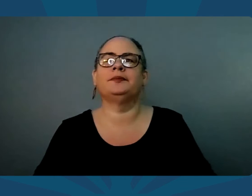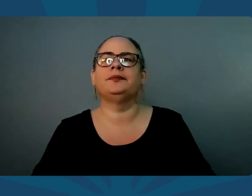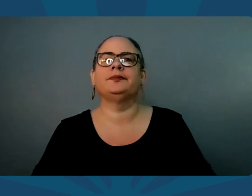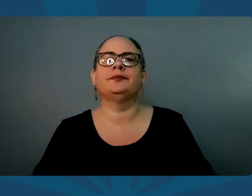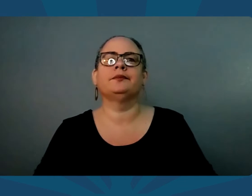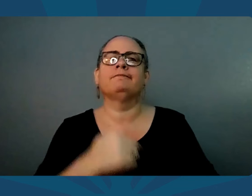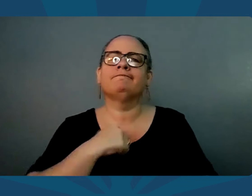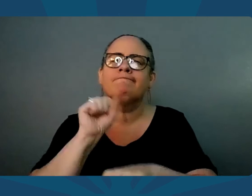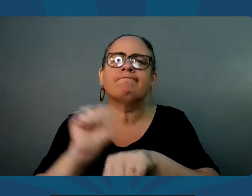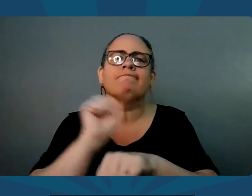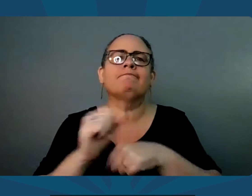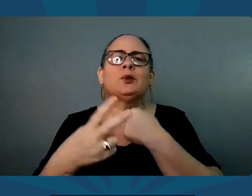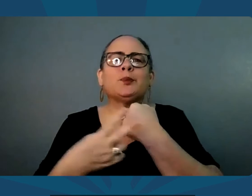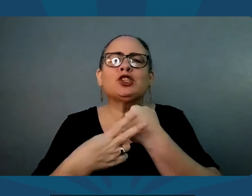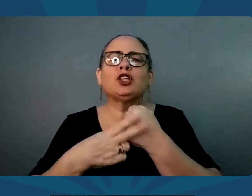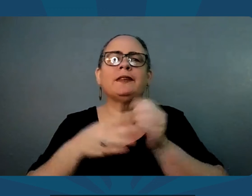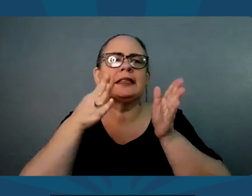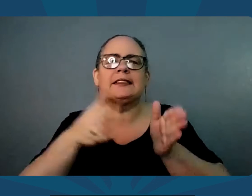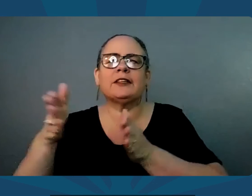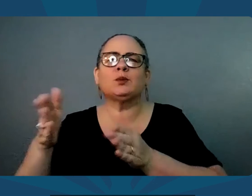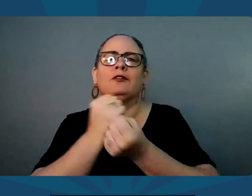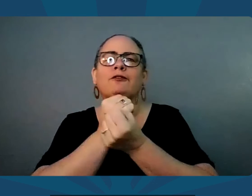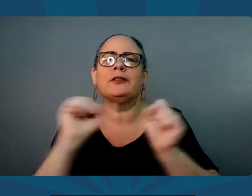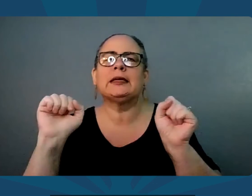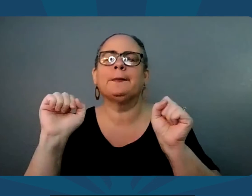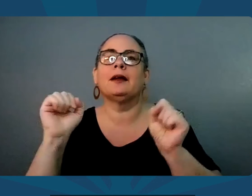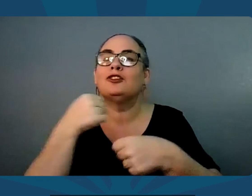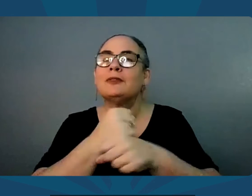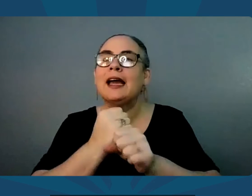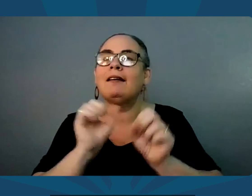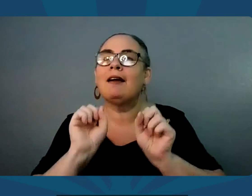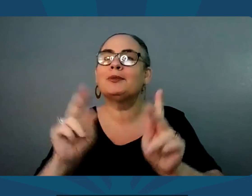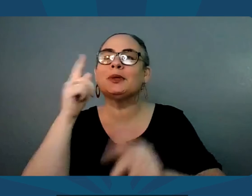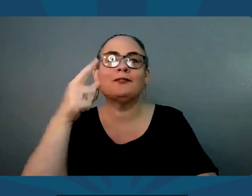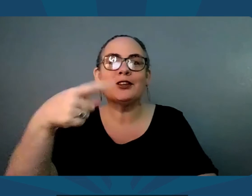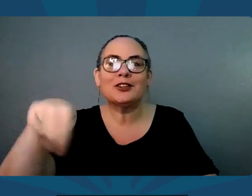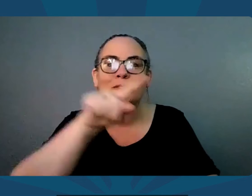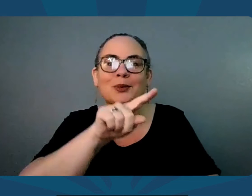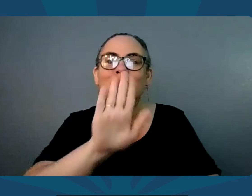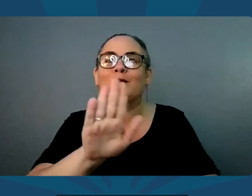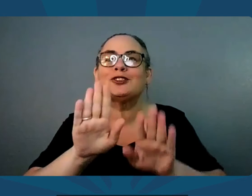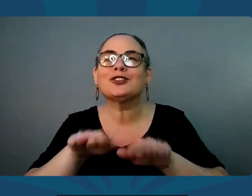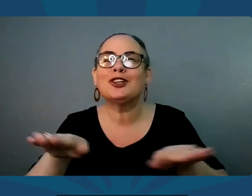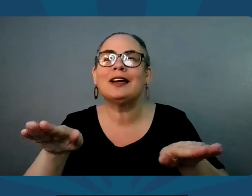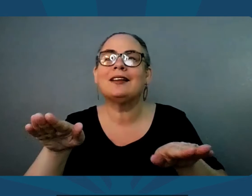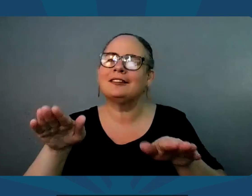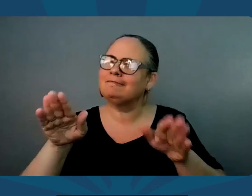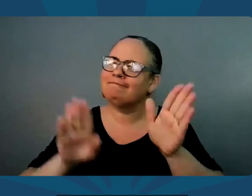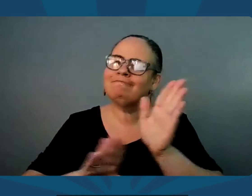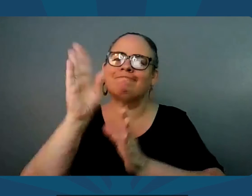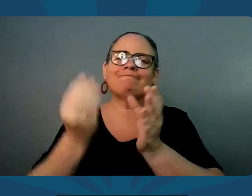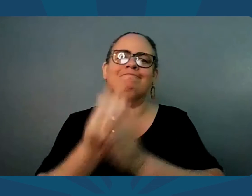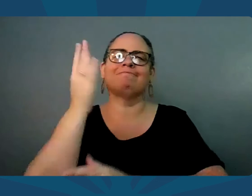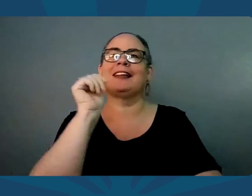defend. I will work hard to preserve individual freedom and create opportunity for you and